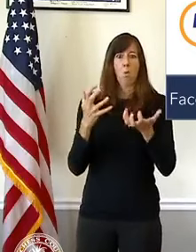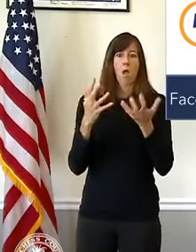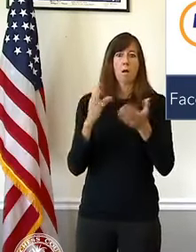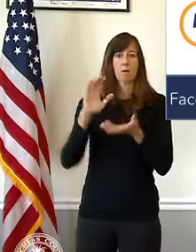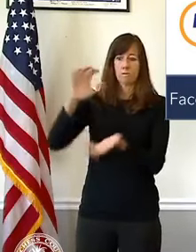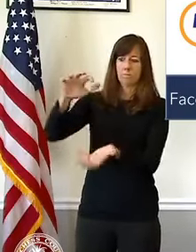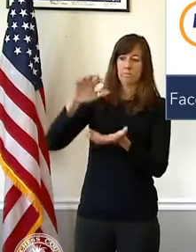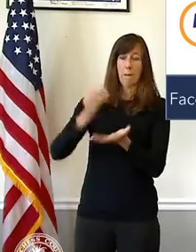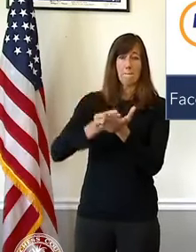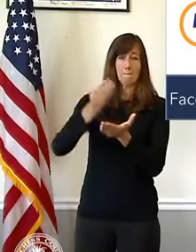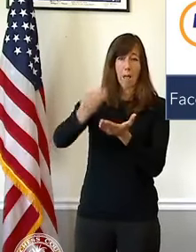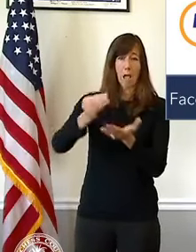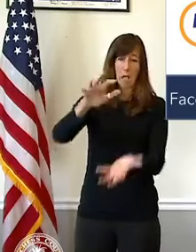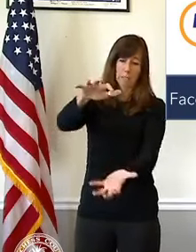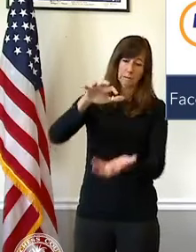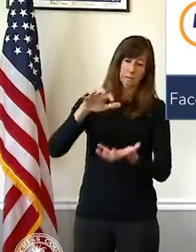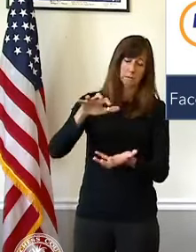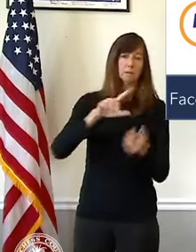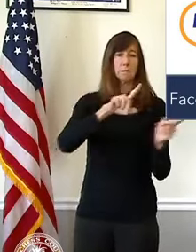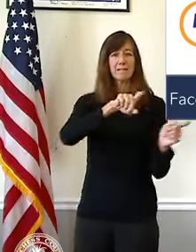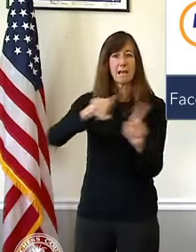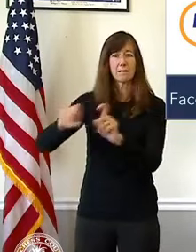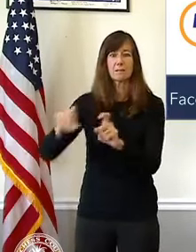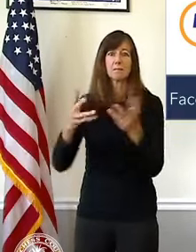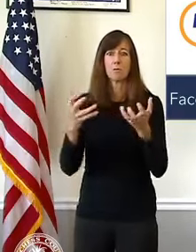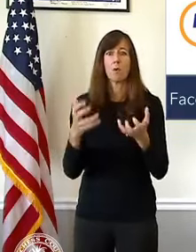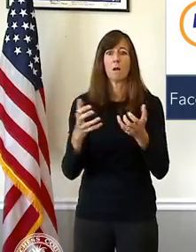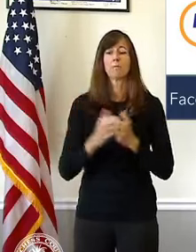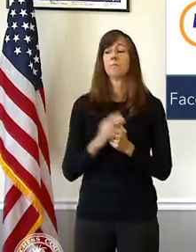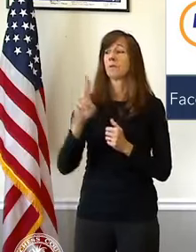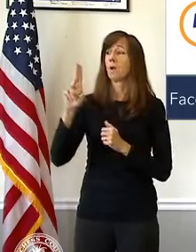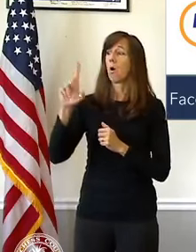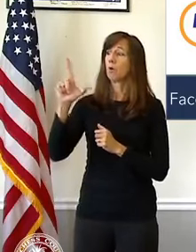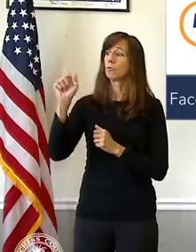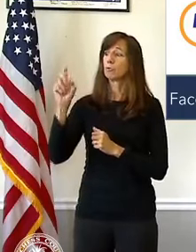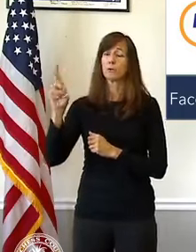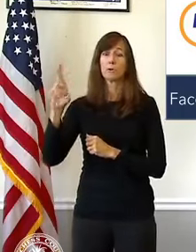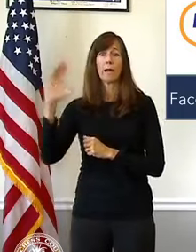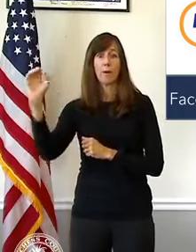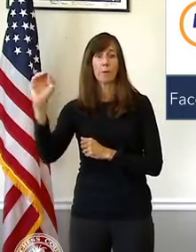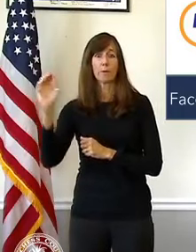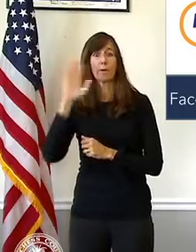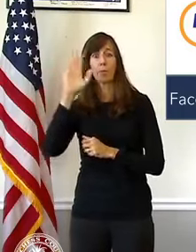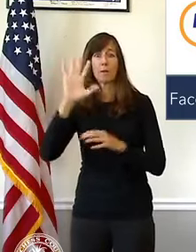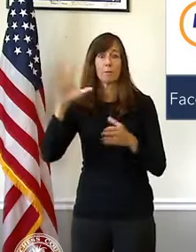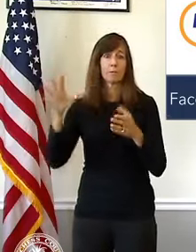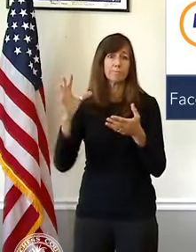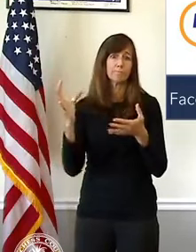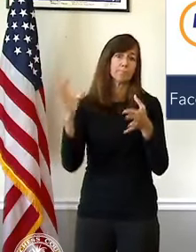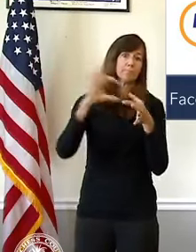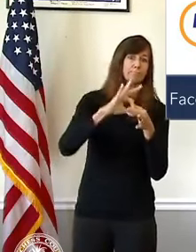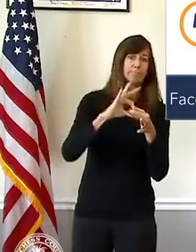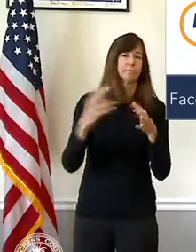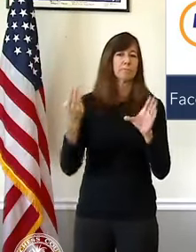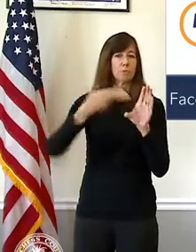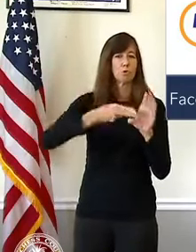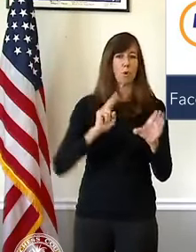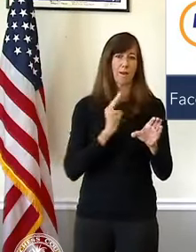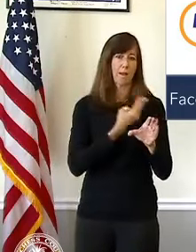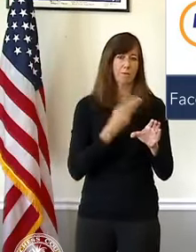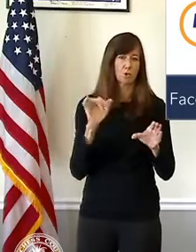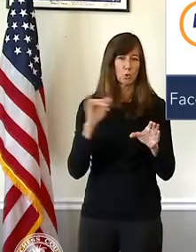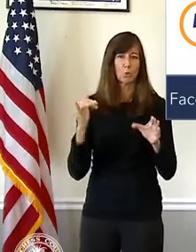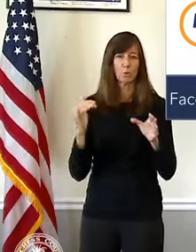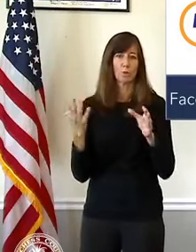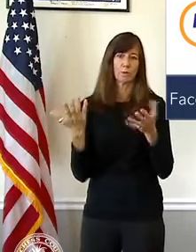tests. In fact, Ulster County has asked to piggyback on our purchase, so hopefully we'll have access to a large, if you